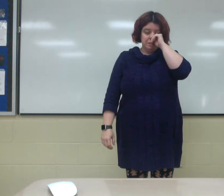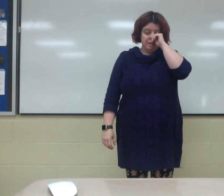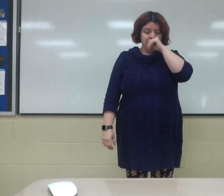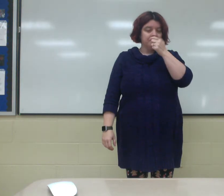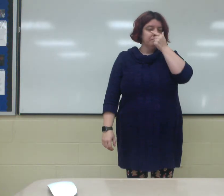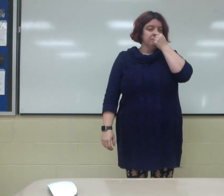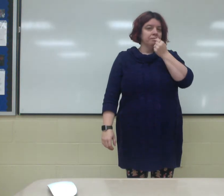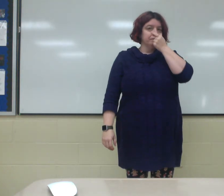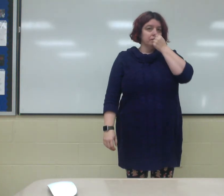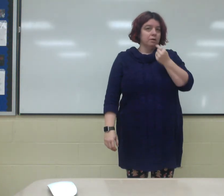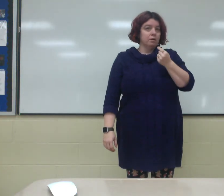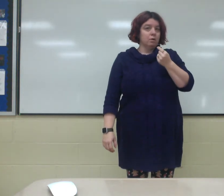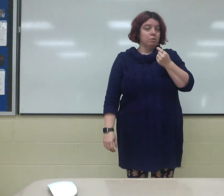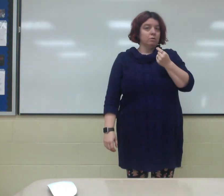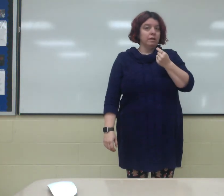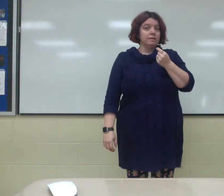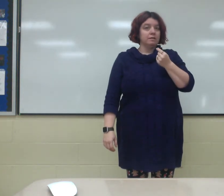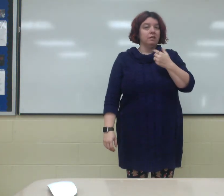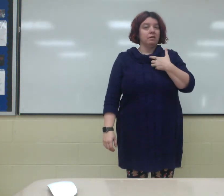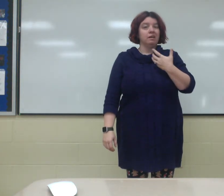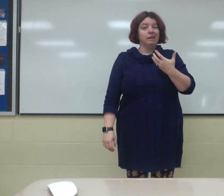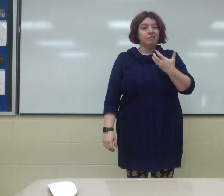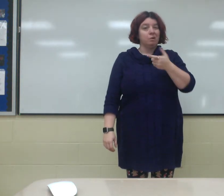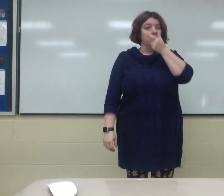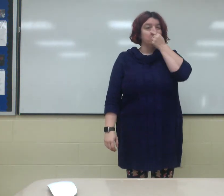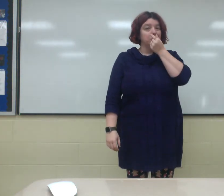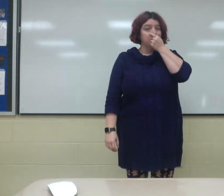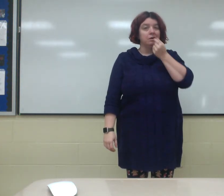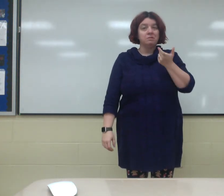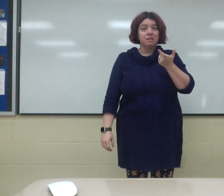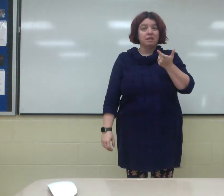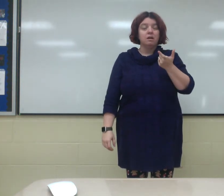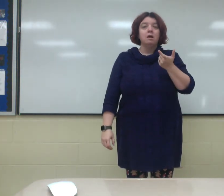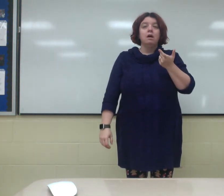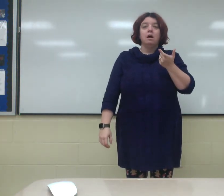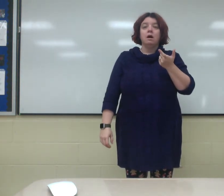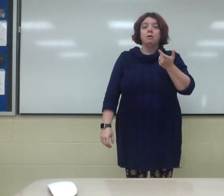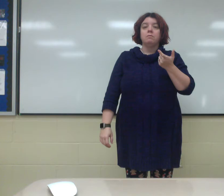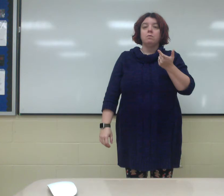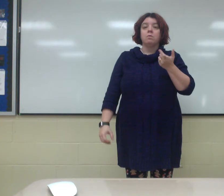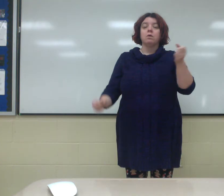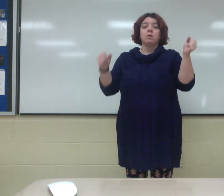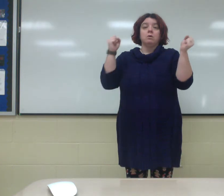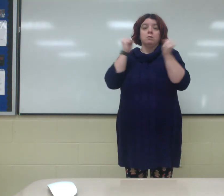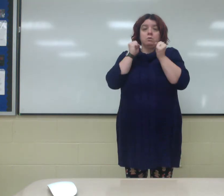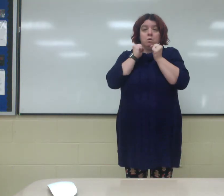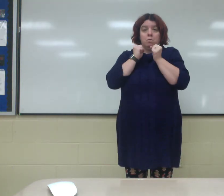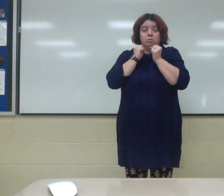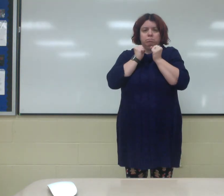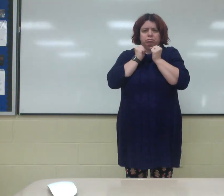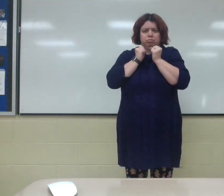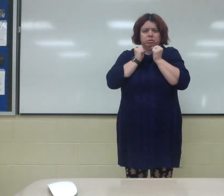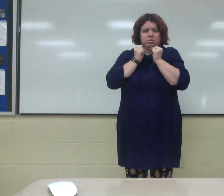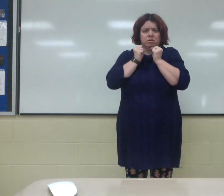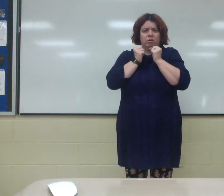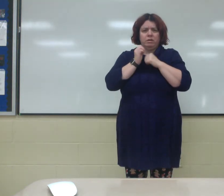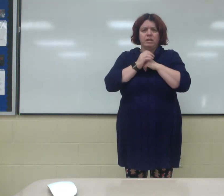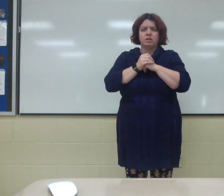on. Cold, as in, I have a cold, I'm sick. Or cold, it's cold in HK's